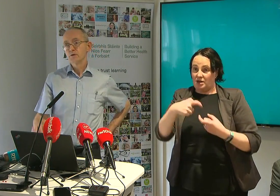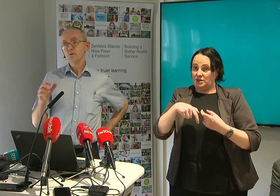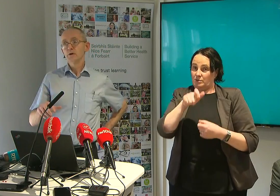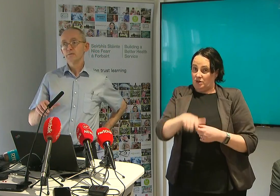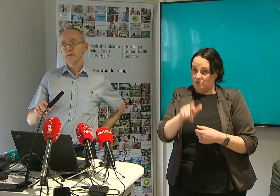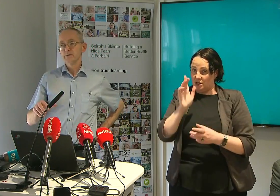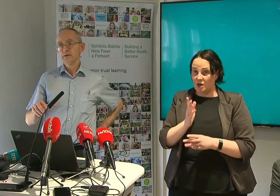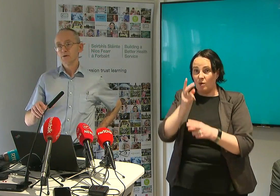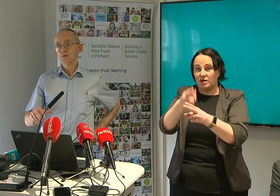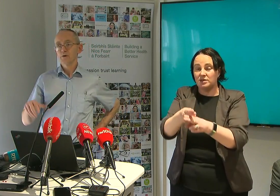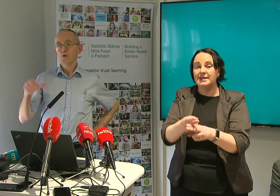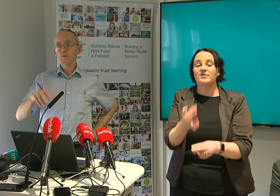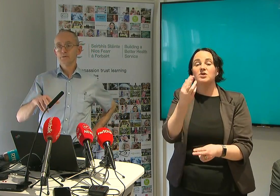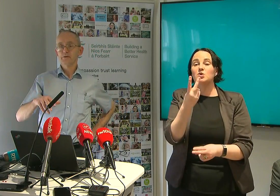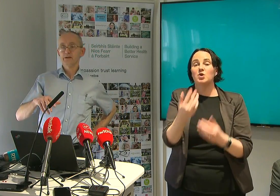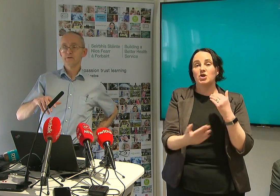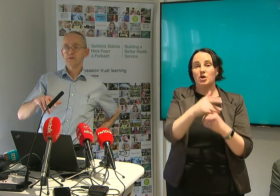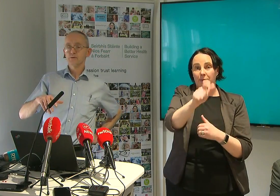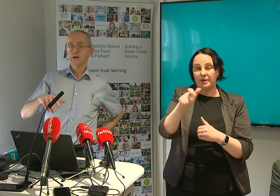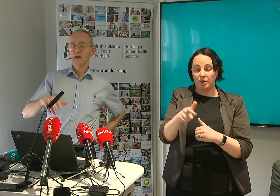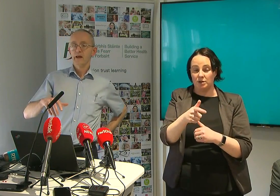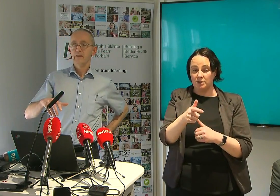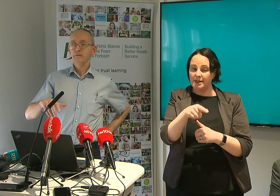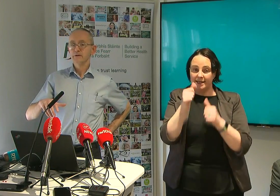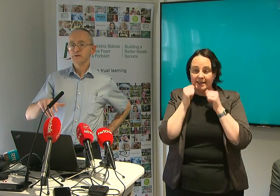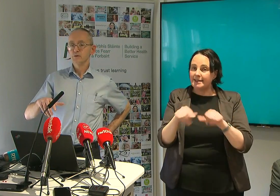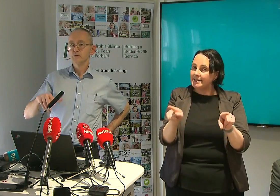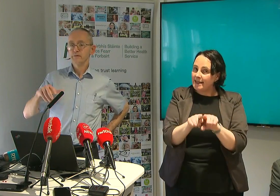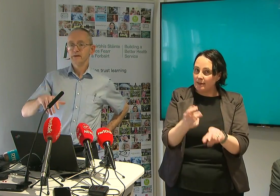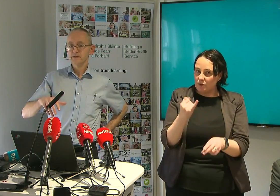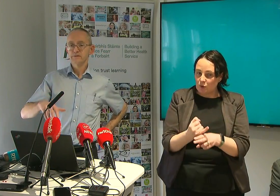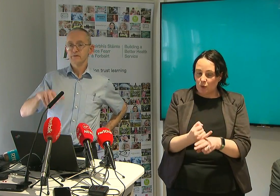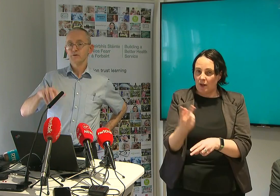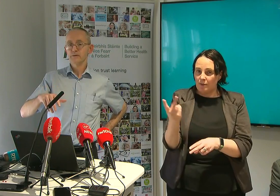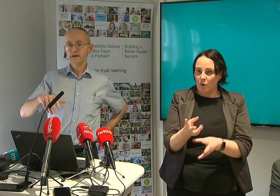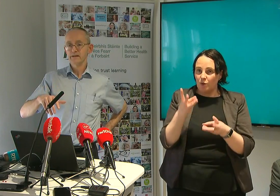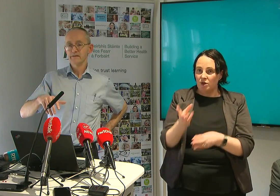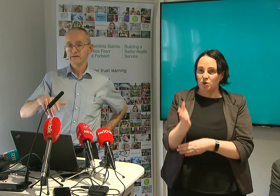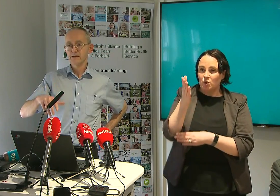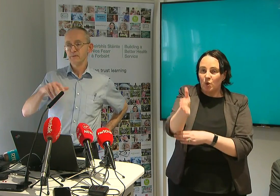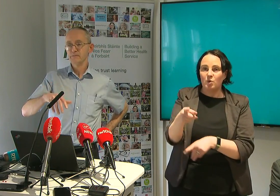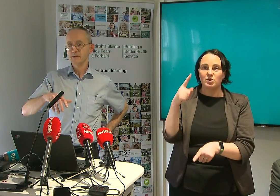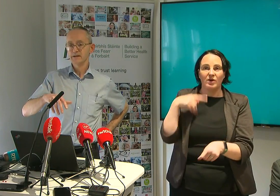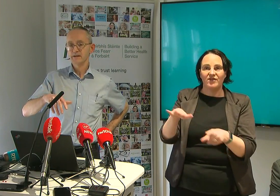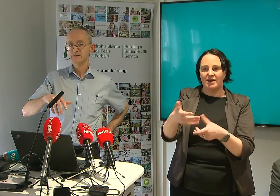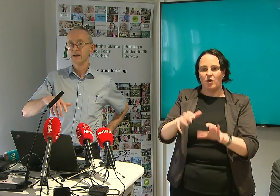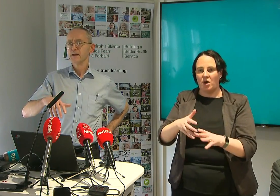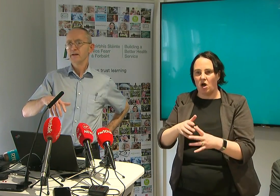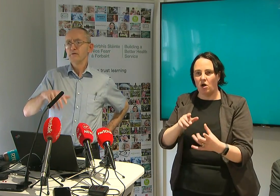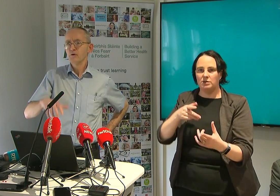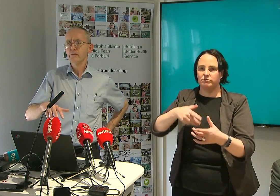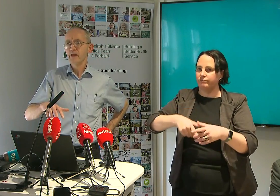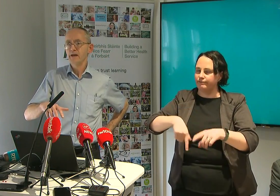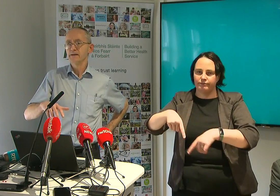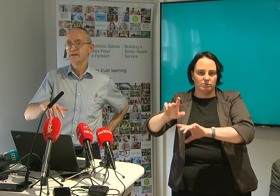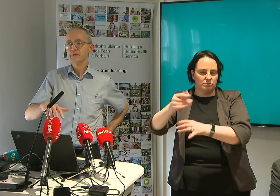got two young people who are home from the same school and they want to go to a field where there's nobody else and play ball together,